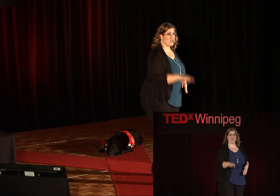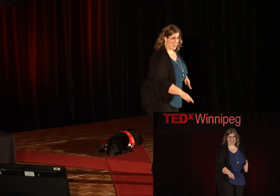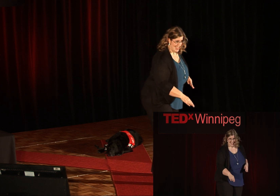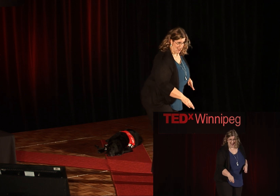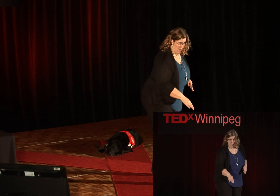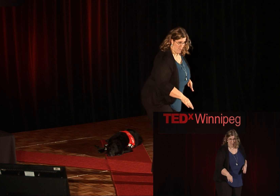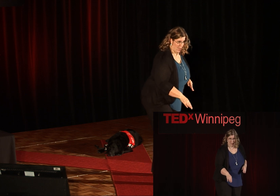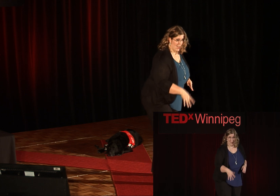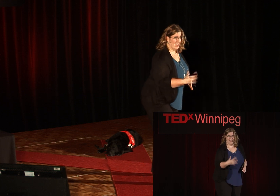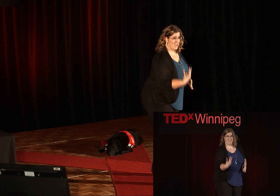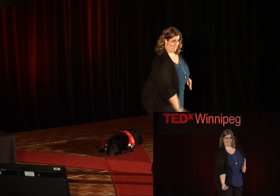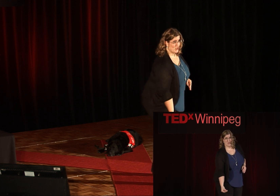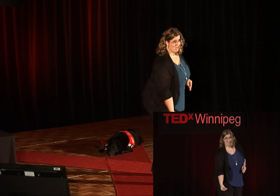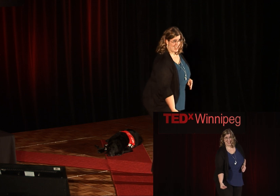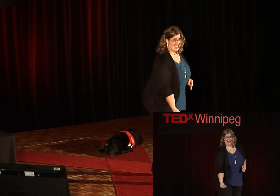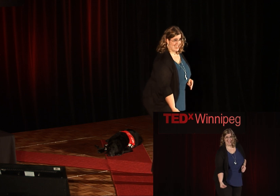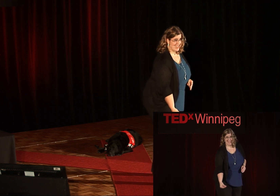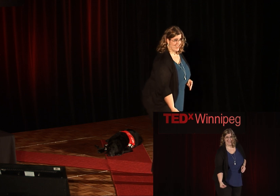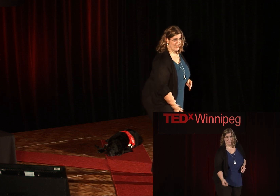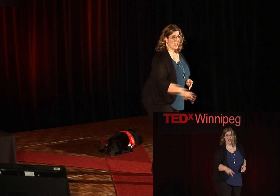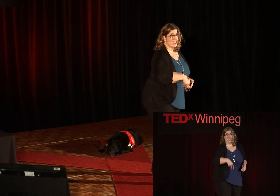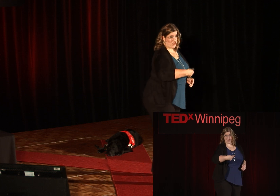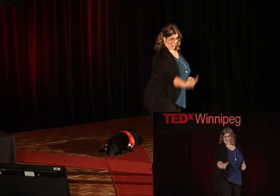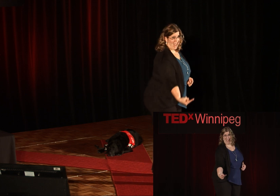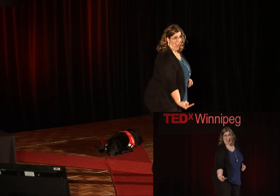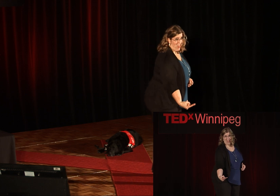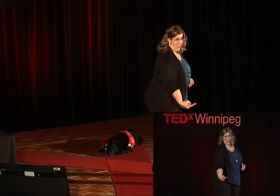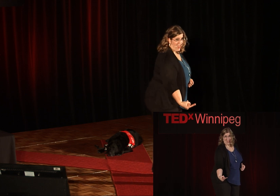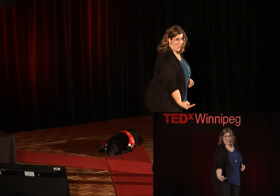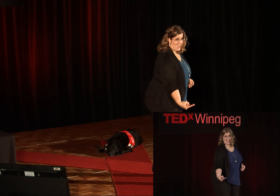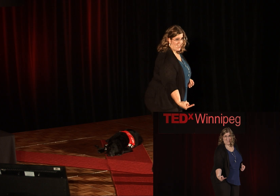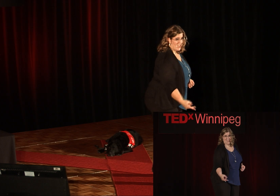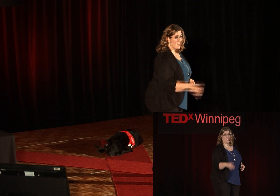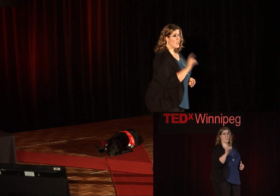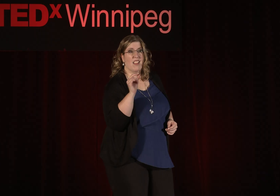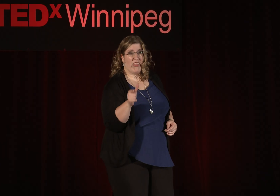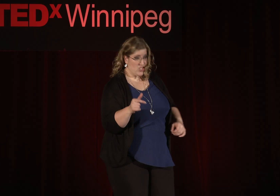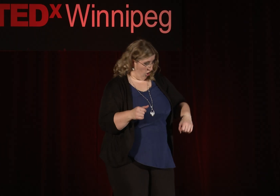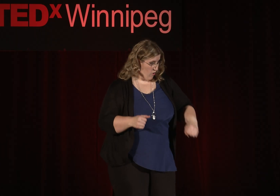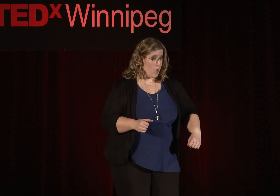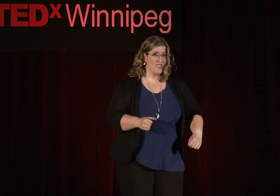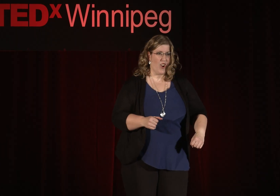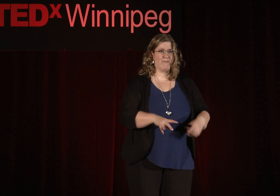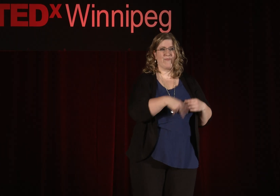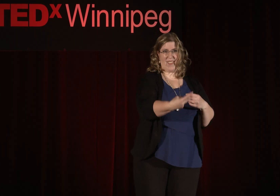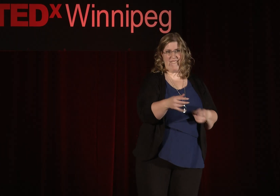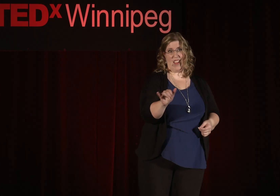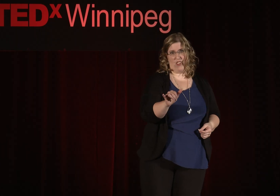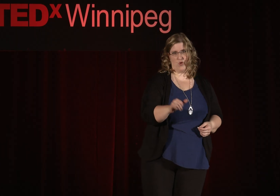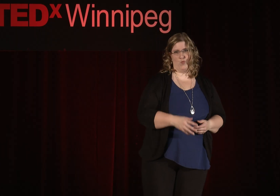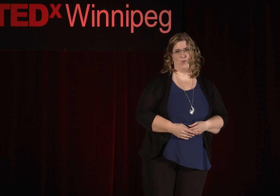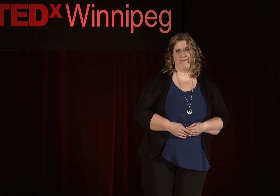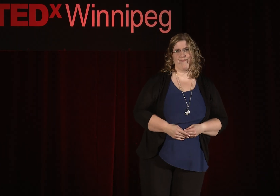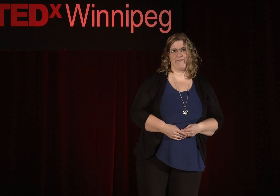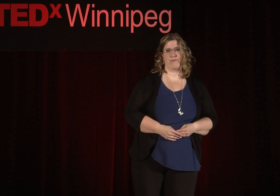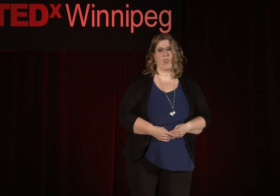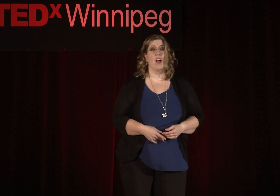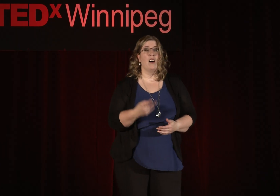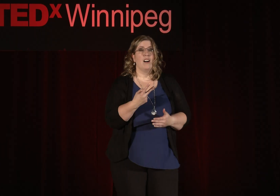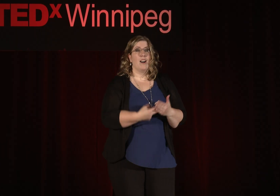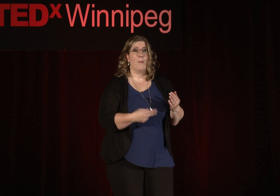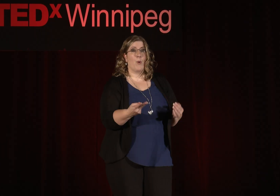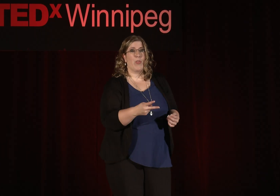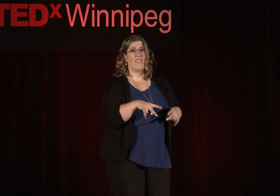She fell. And the dog fell with her. They both went down the stairs.